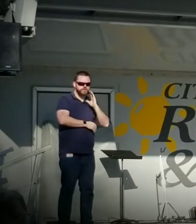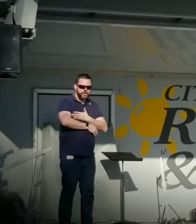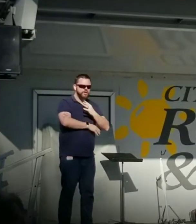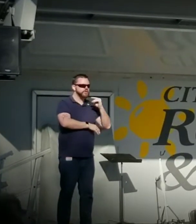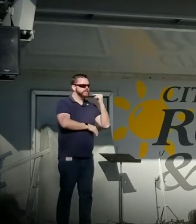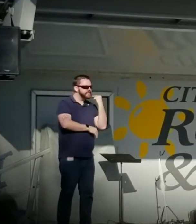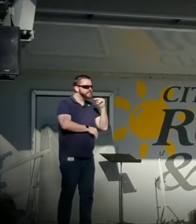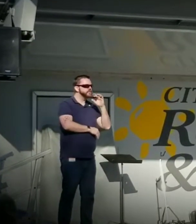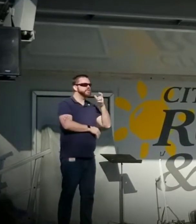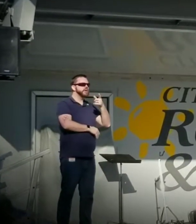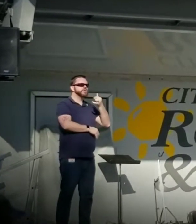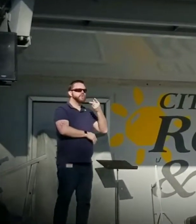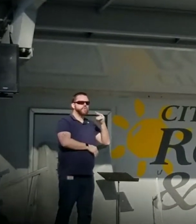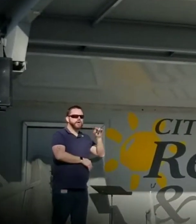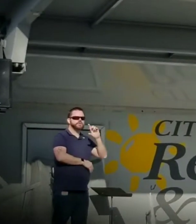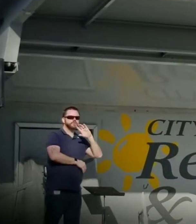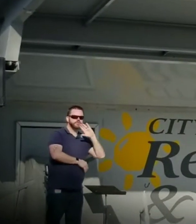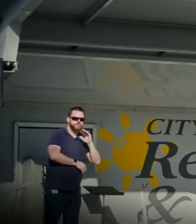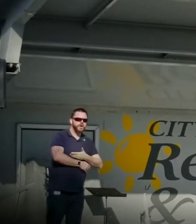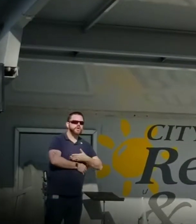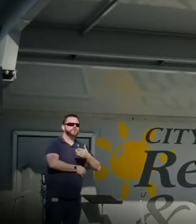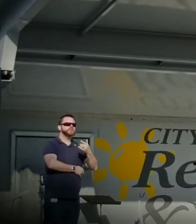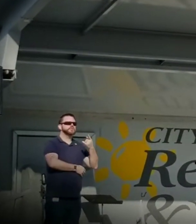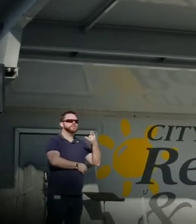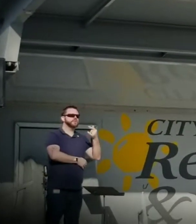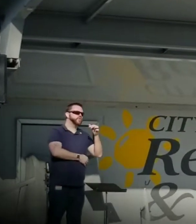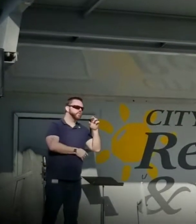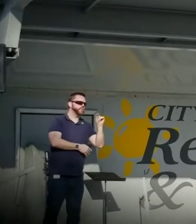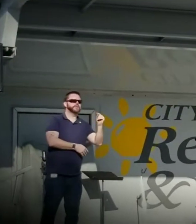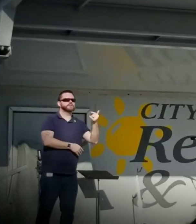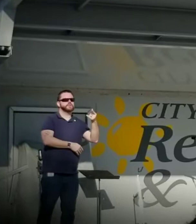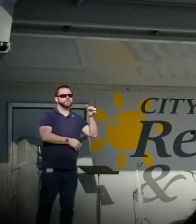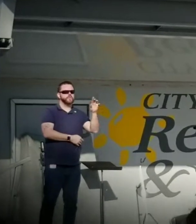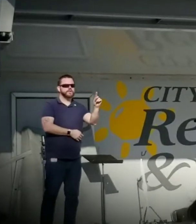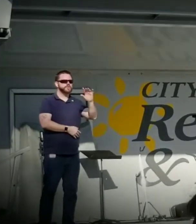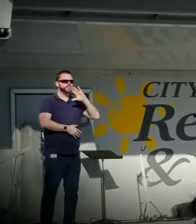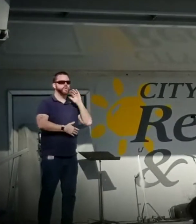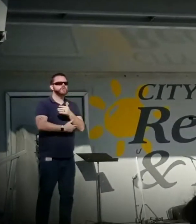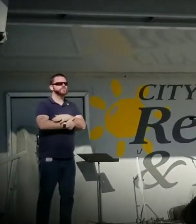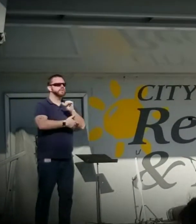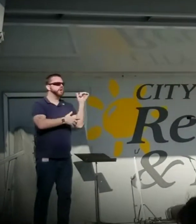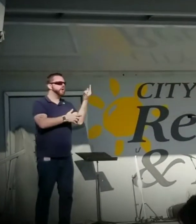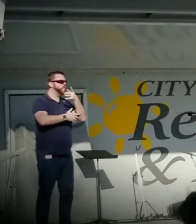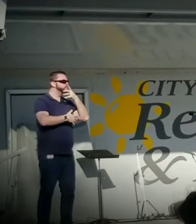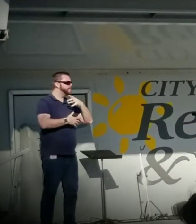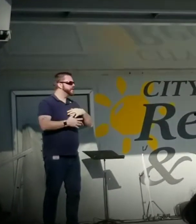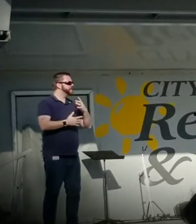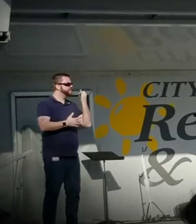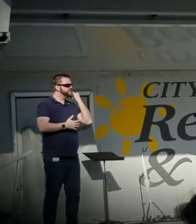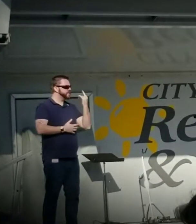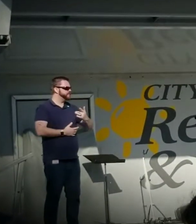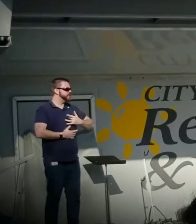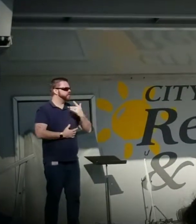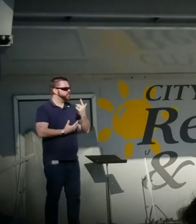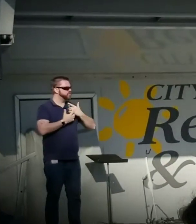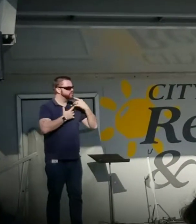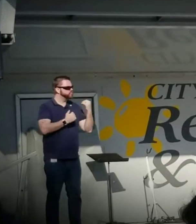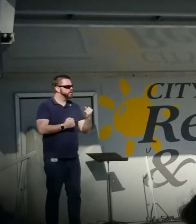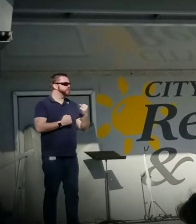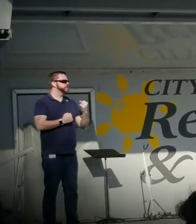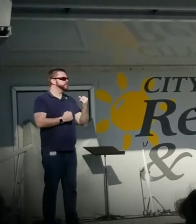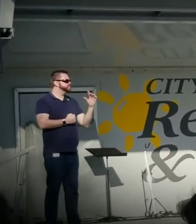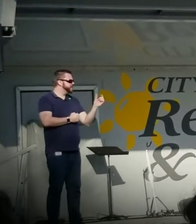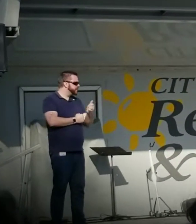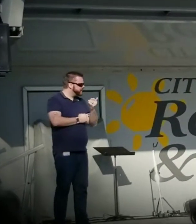nieces, granddaughters, and great-granddaughters, and all women. So if you feel strongly about